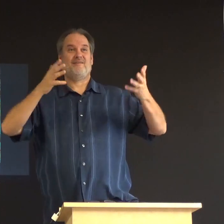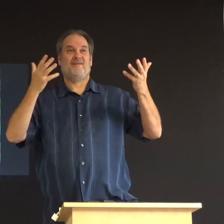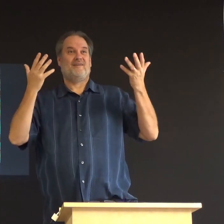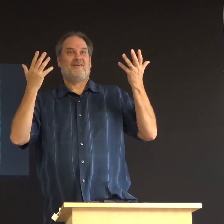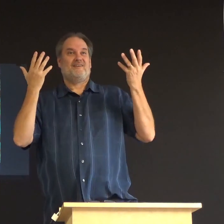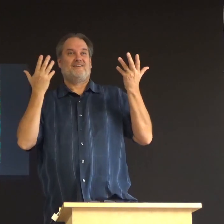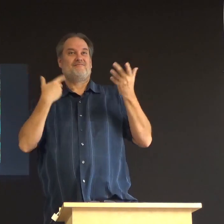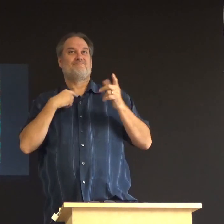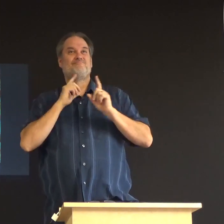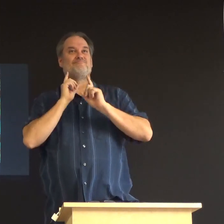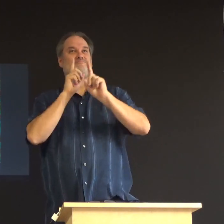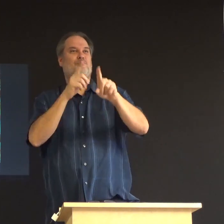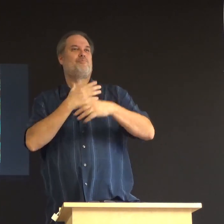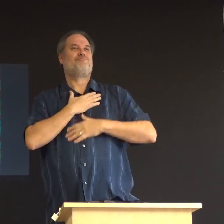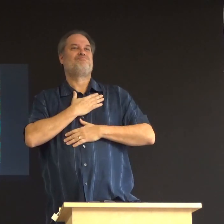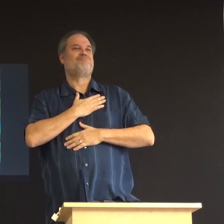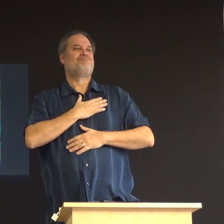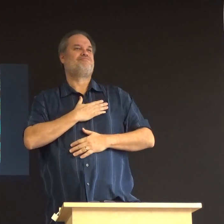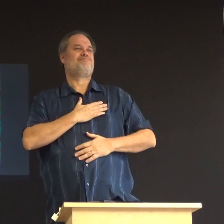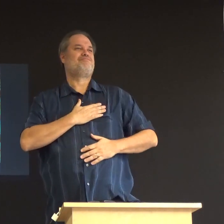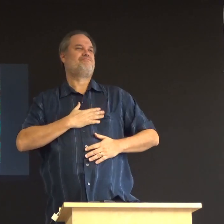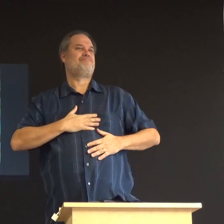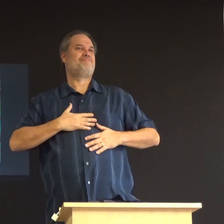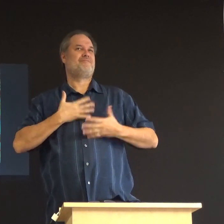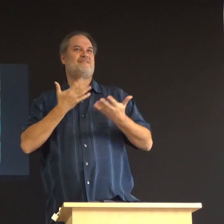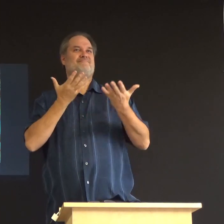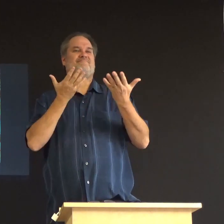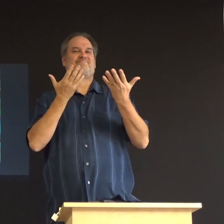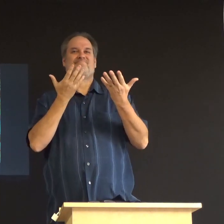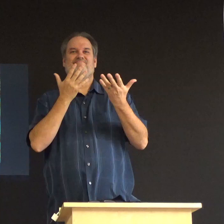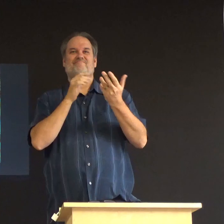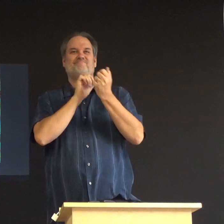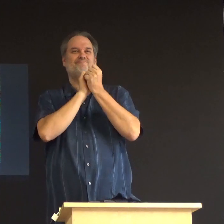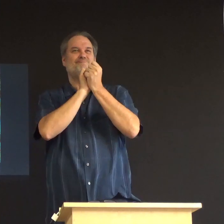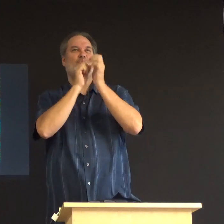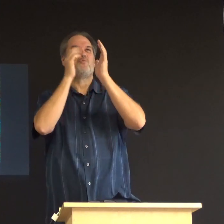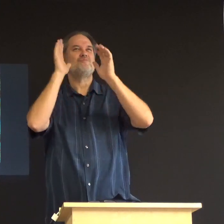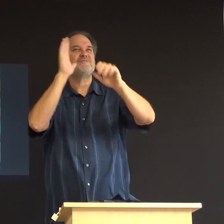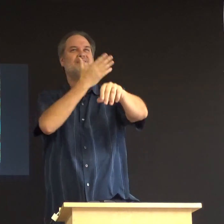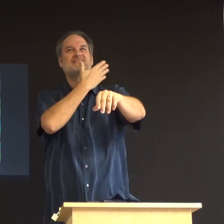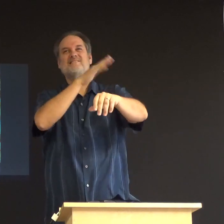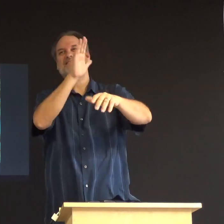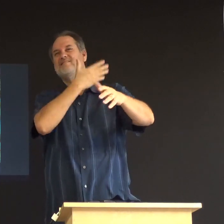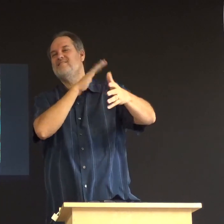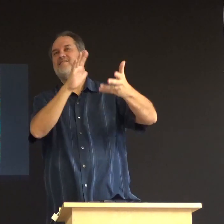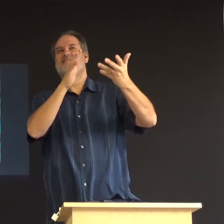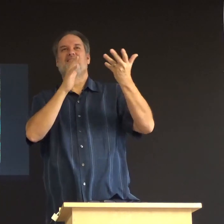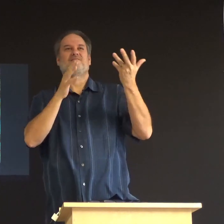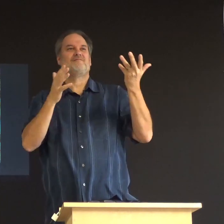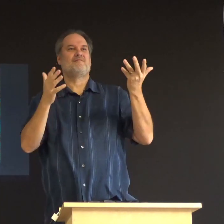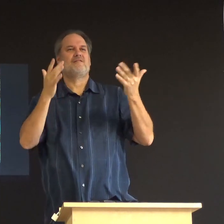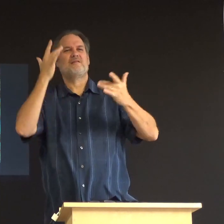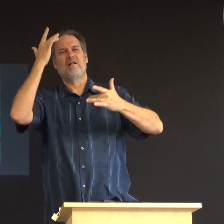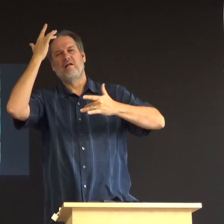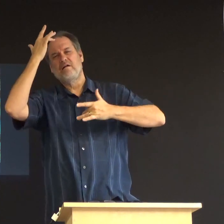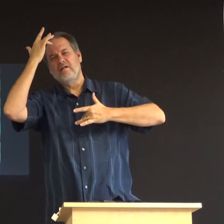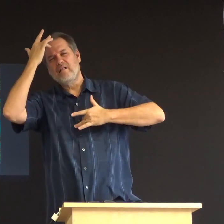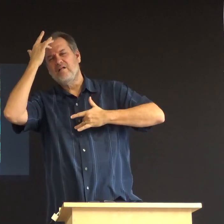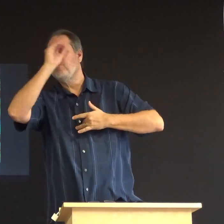crystal lake. The sun will go and we'll be there together. Music. There'll be